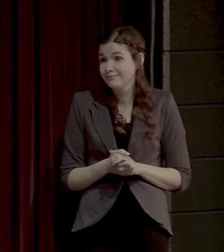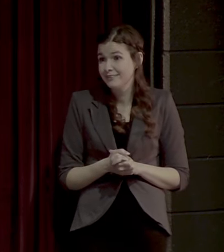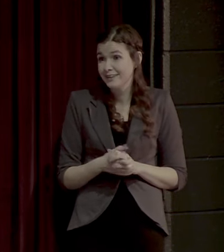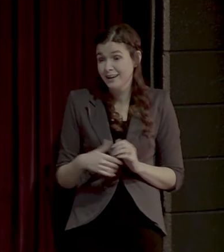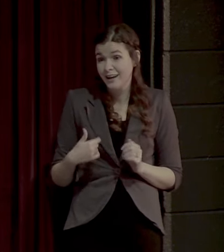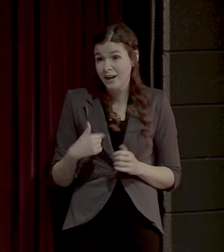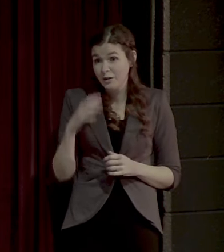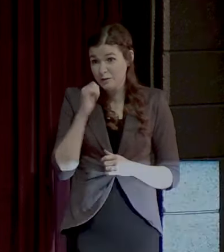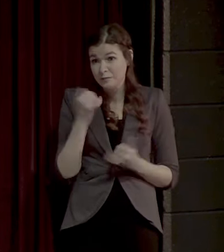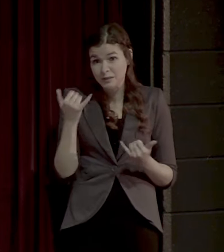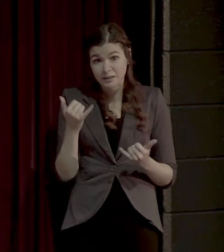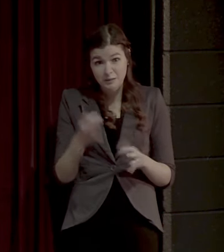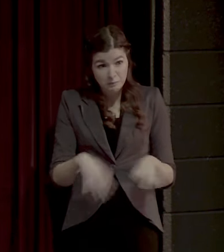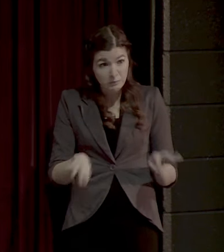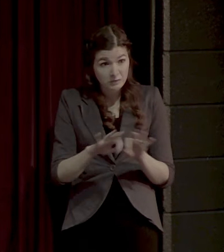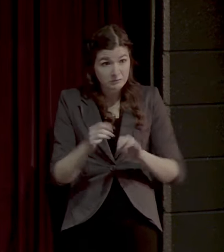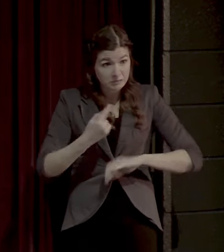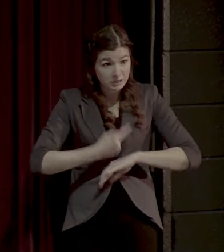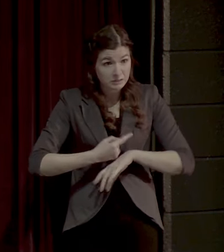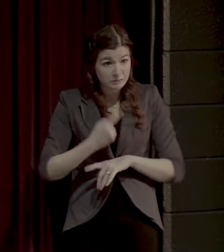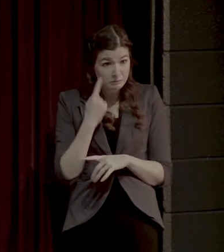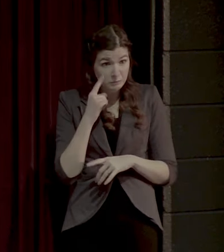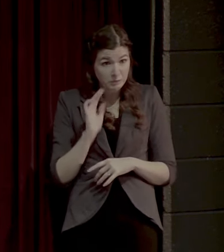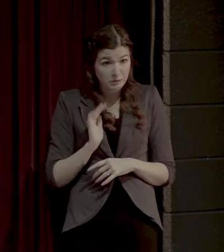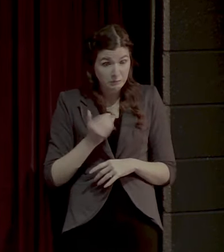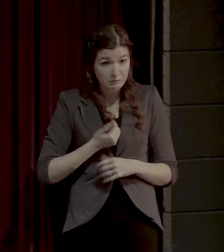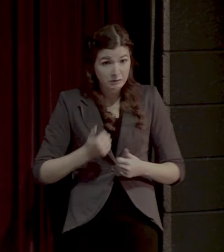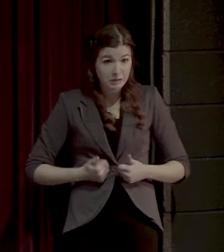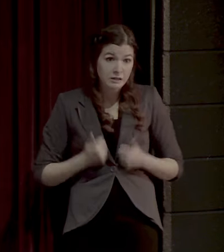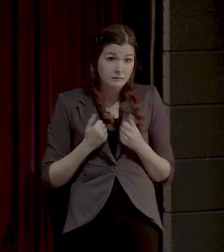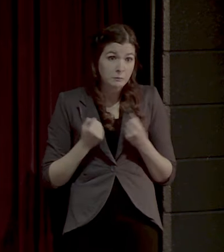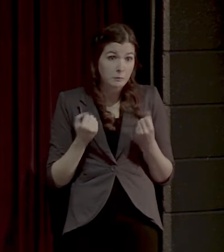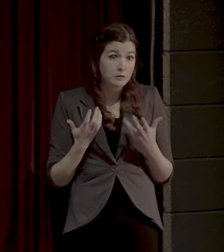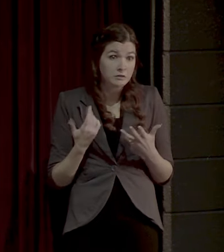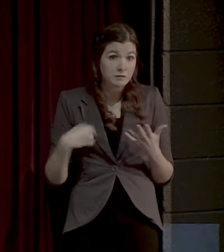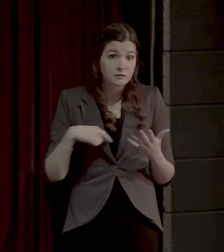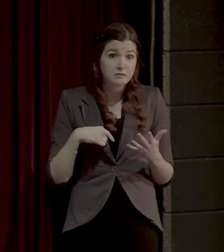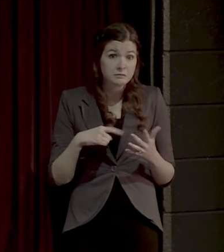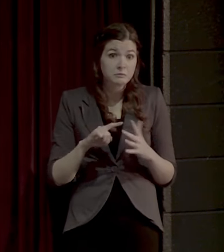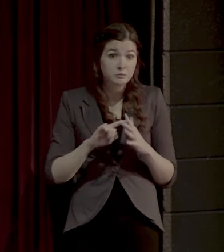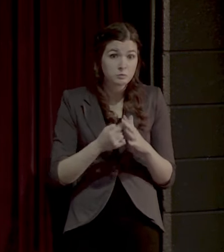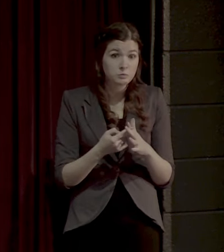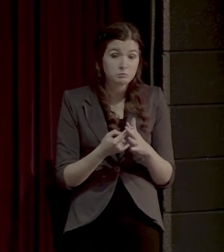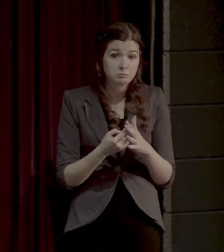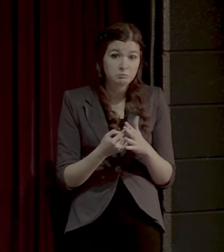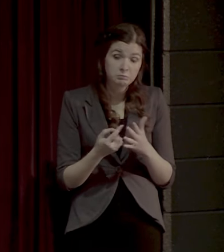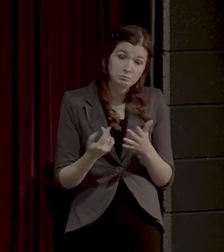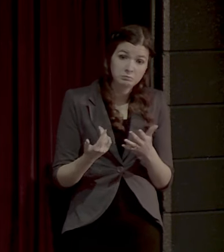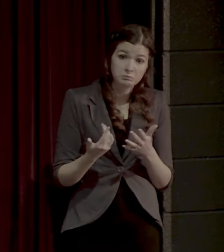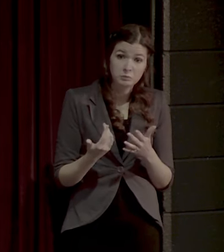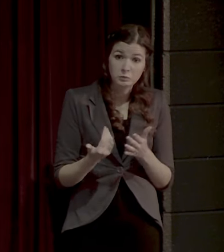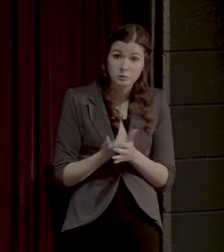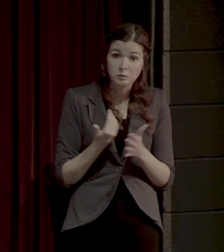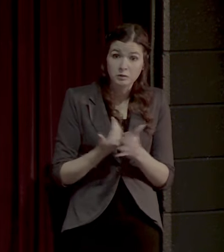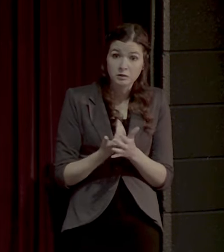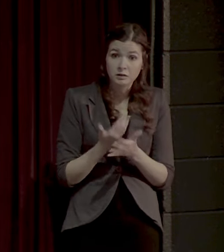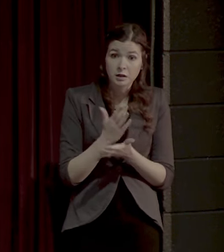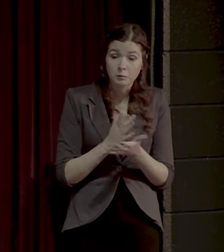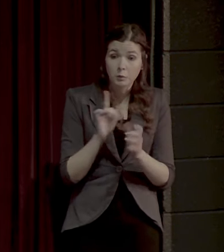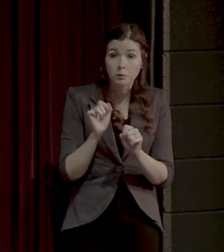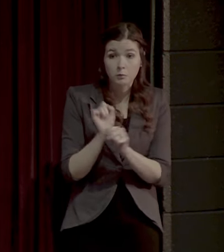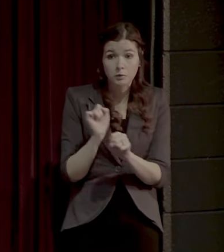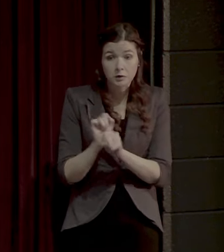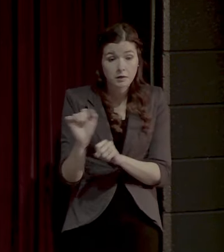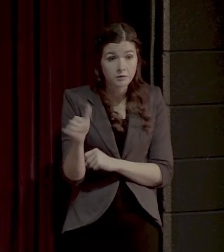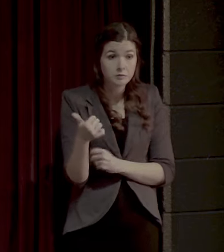I assume today is an important date in some of our lives. For most of us, it marks new beginnings. Some of us going out into the workforce, and